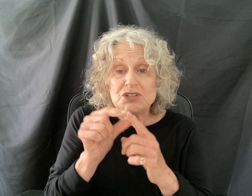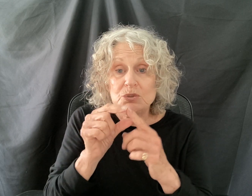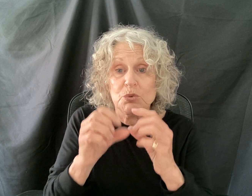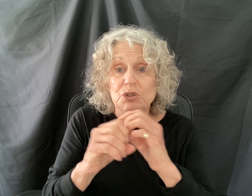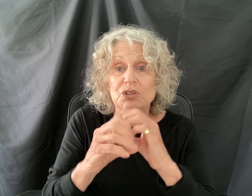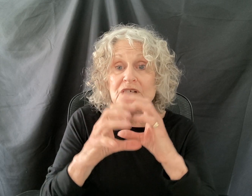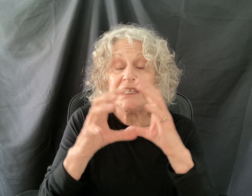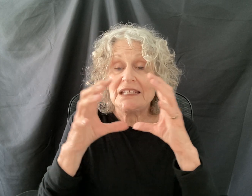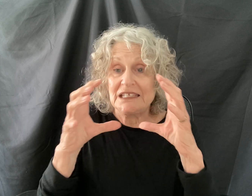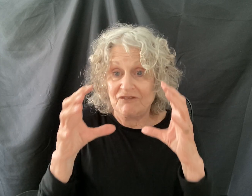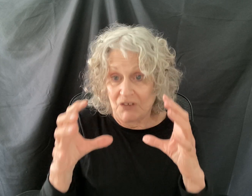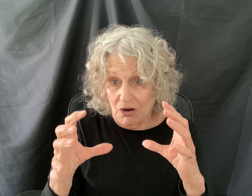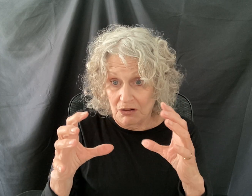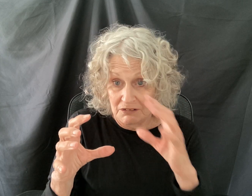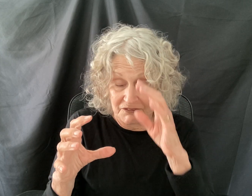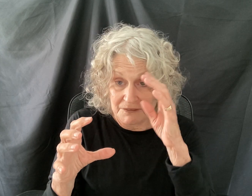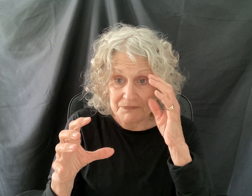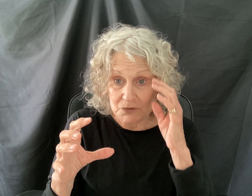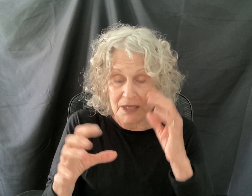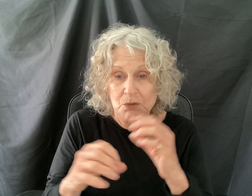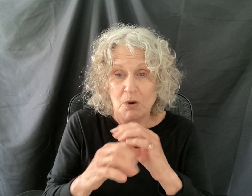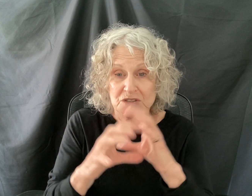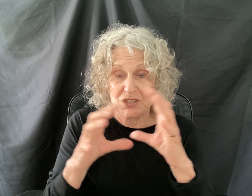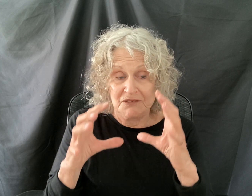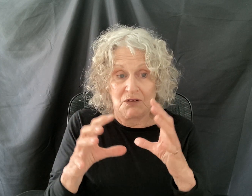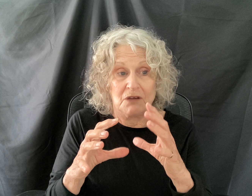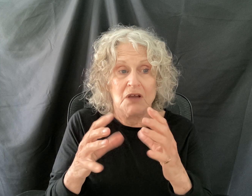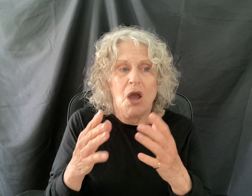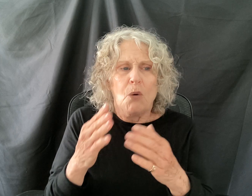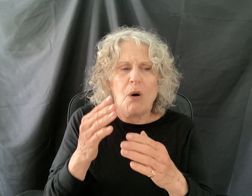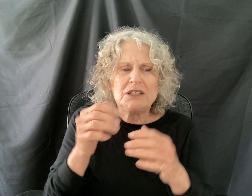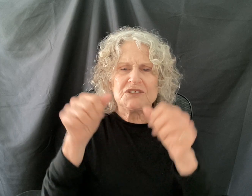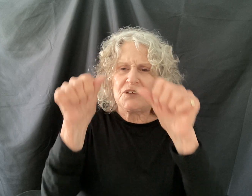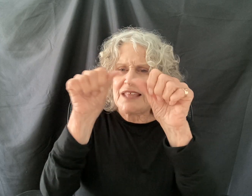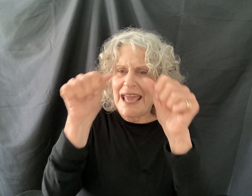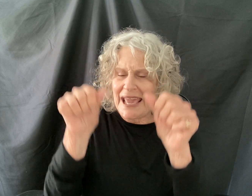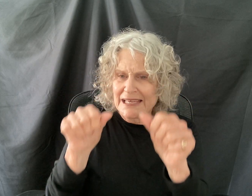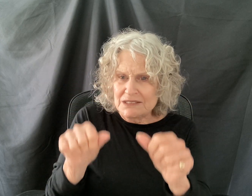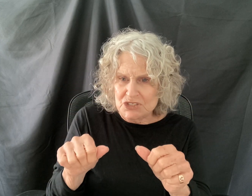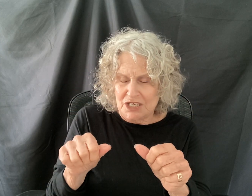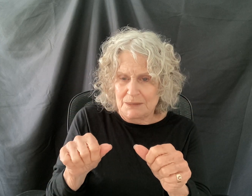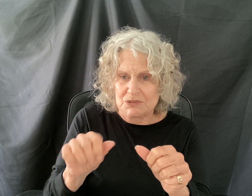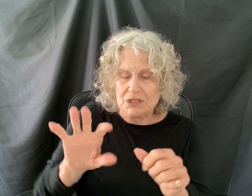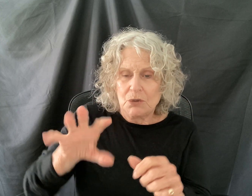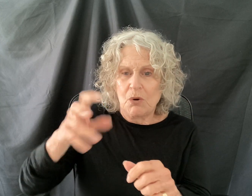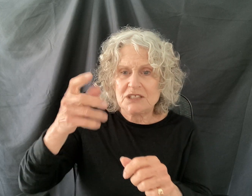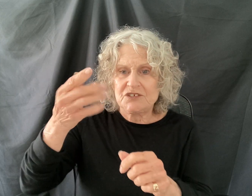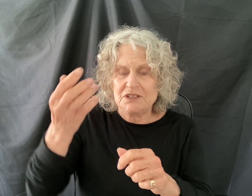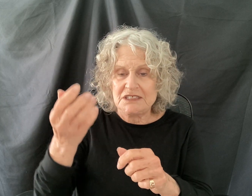the word evolve. Okay, watch it evolve. Watch for the hand shapes. Watch for the